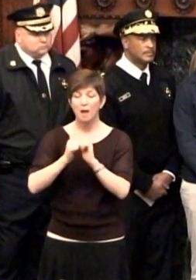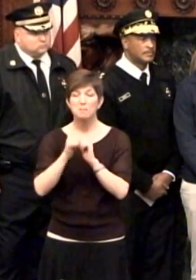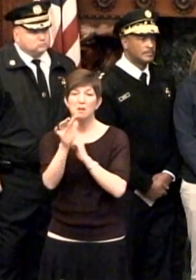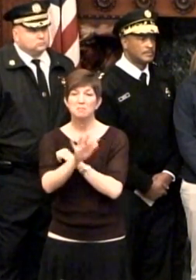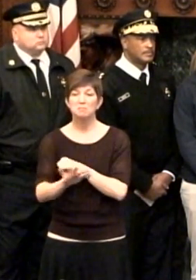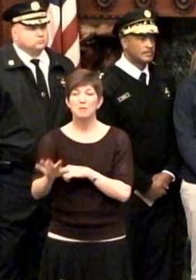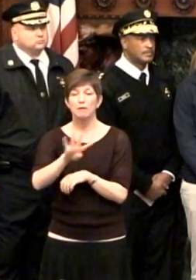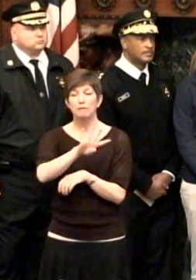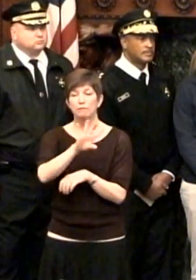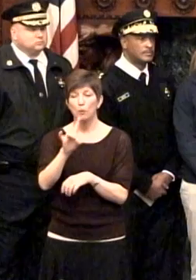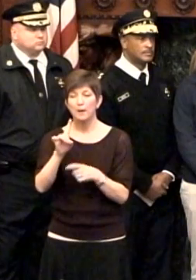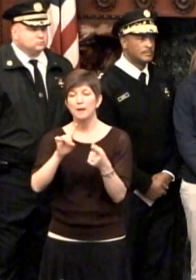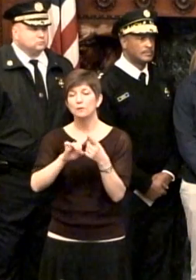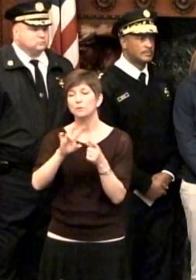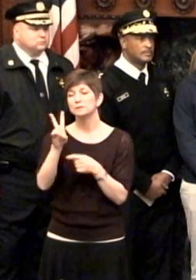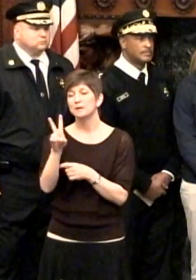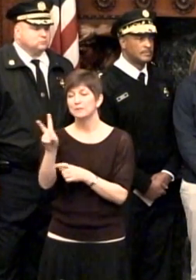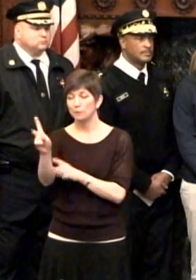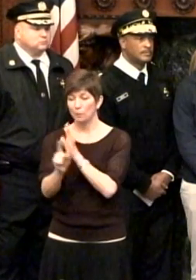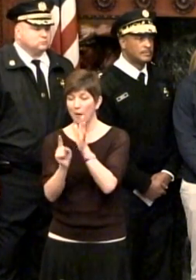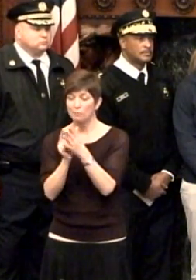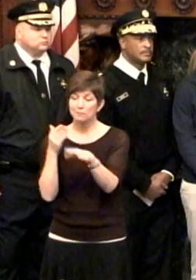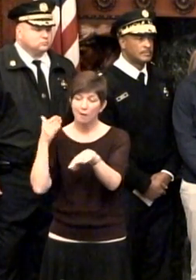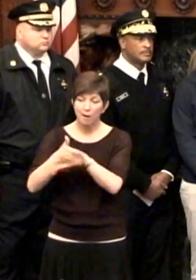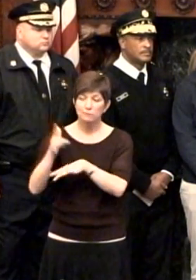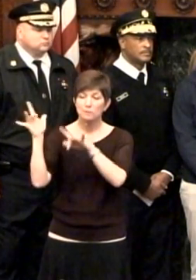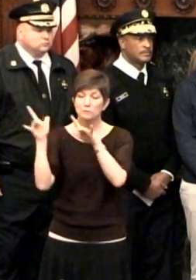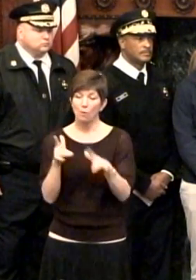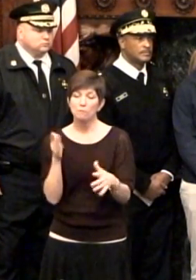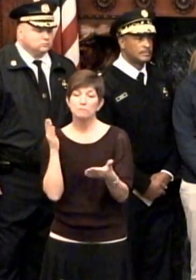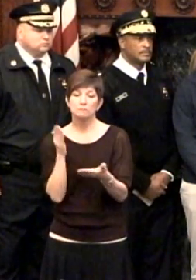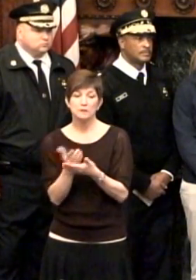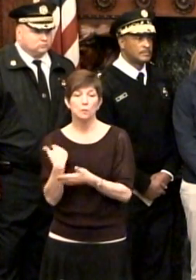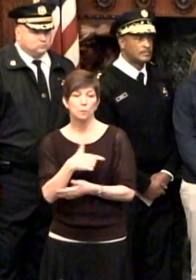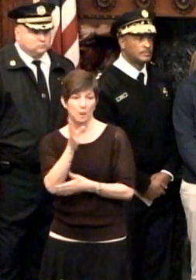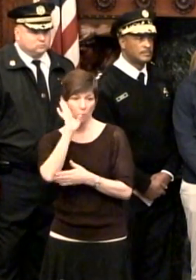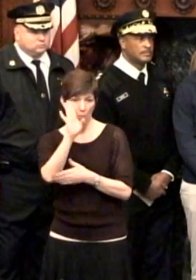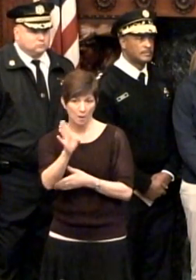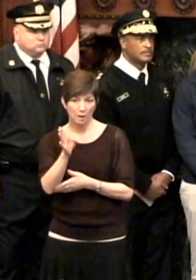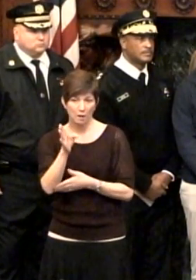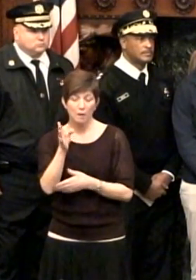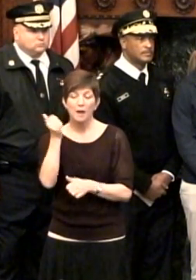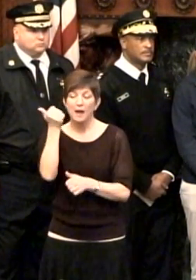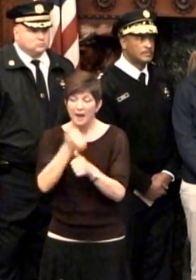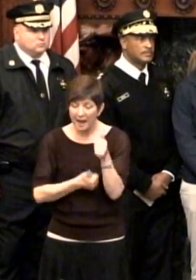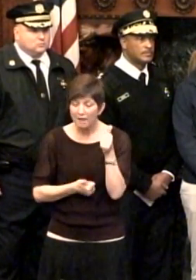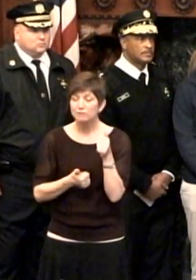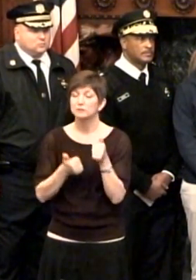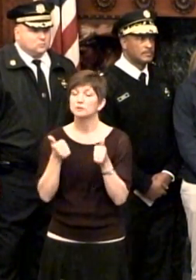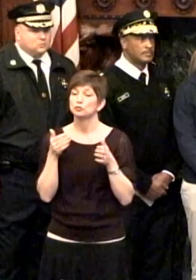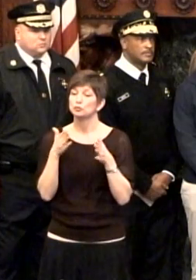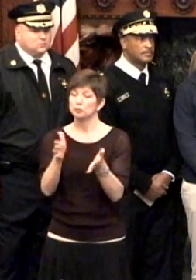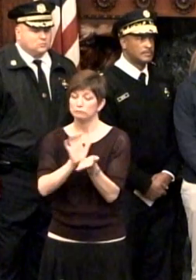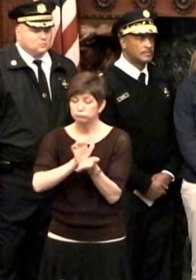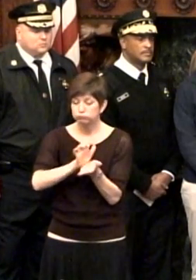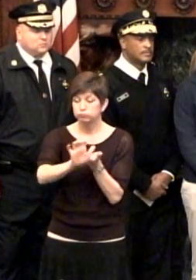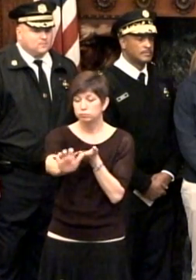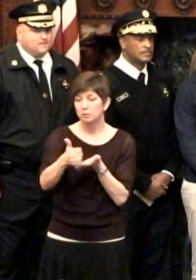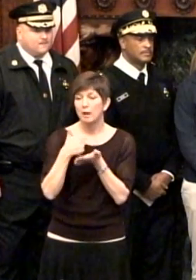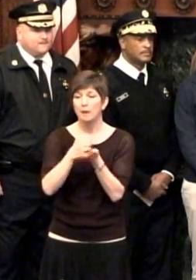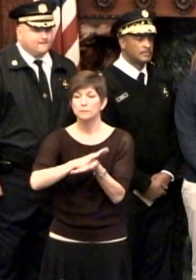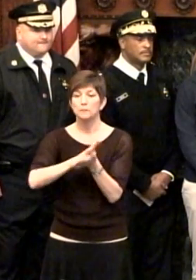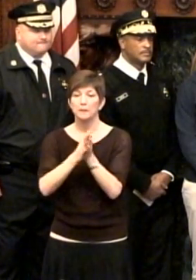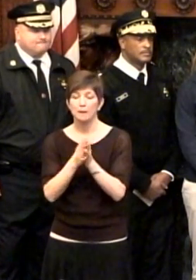approximately 48 to 72 hours after the storm event, we will go up and down every single street and make it passable.